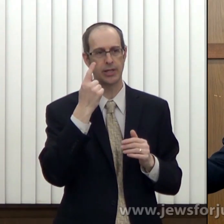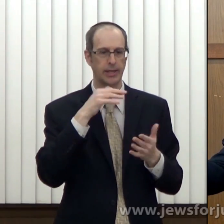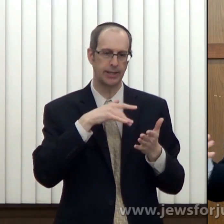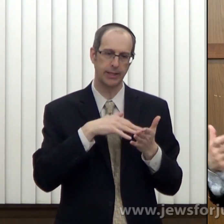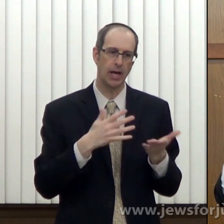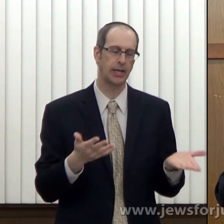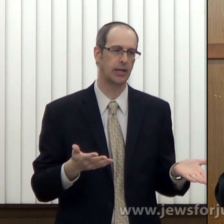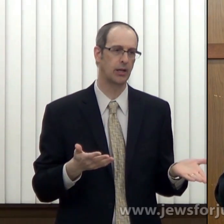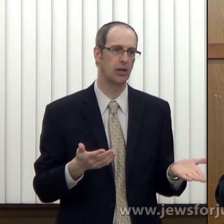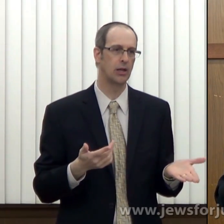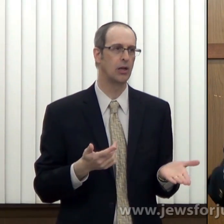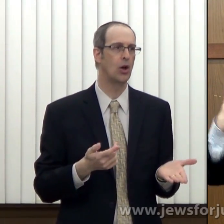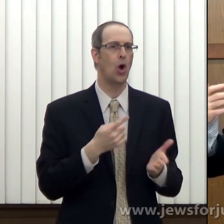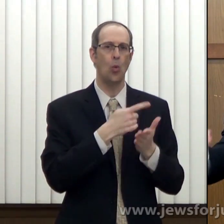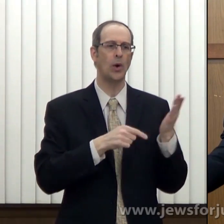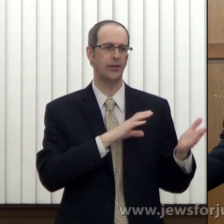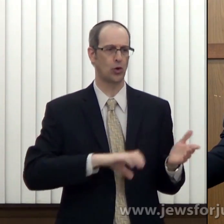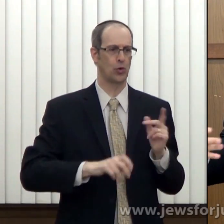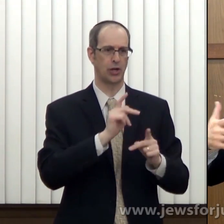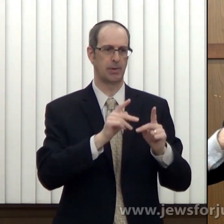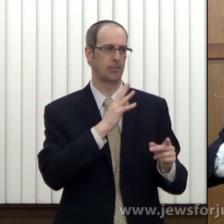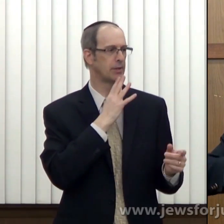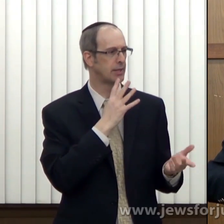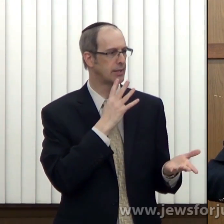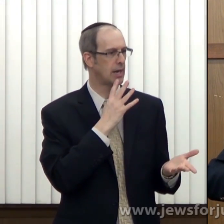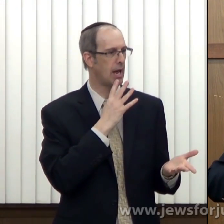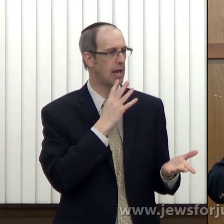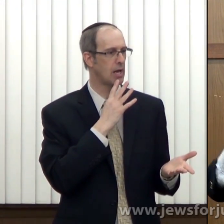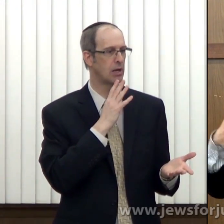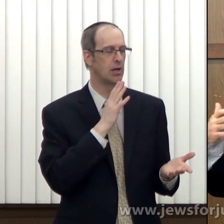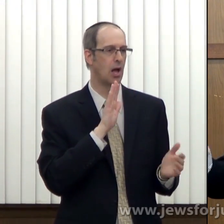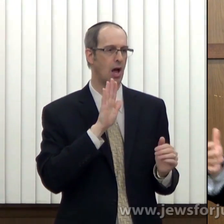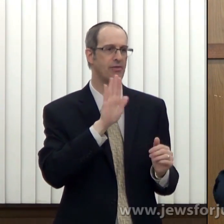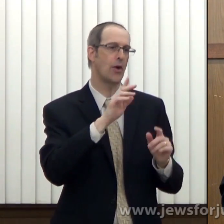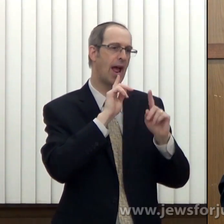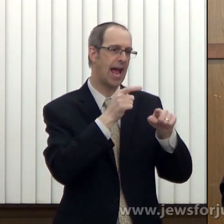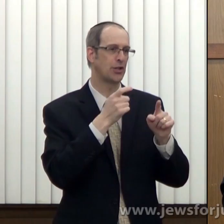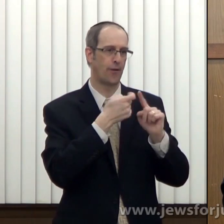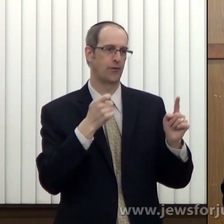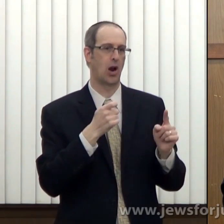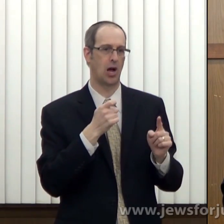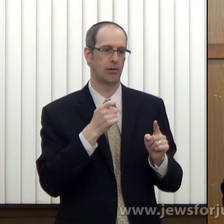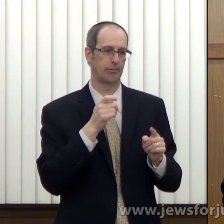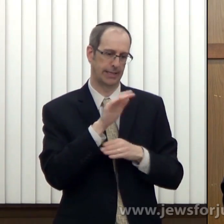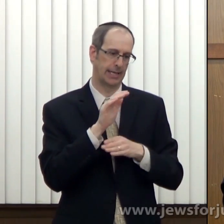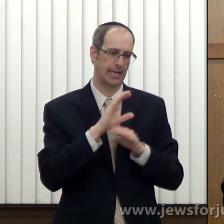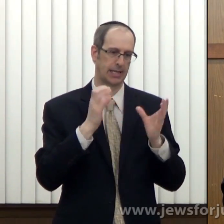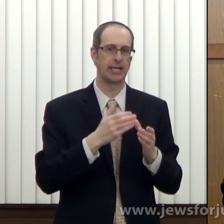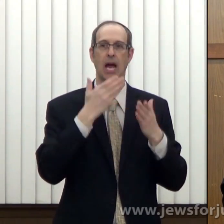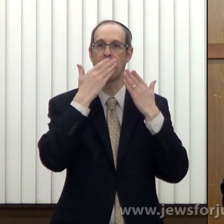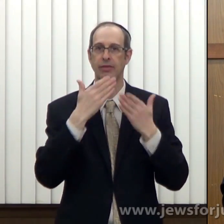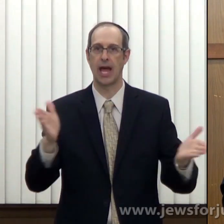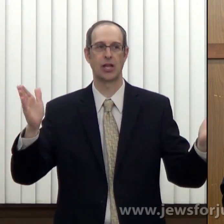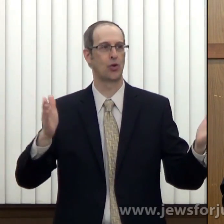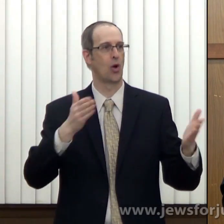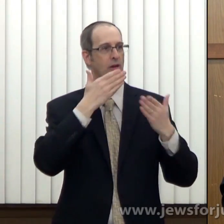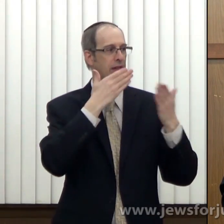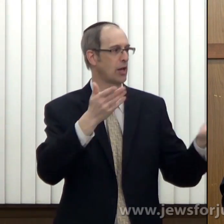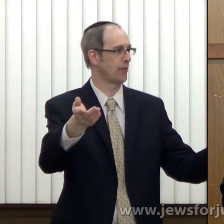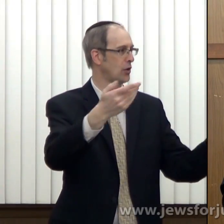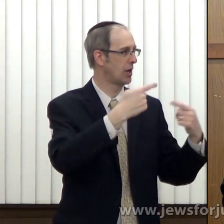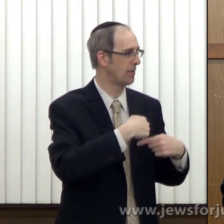study what the Christians say in response to tonight's class. Okay, thank you all very